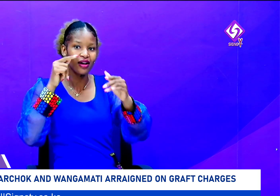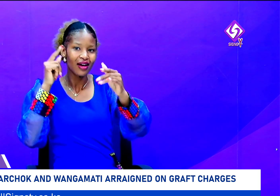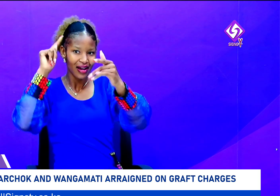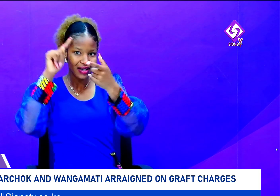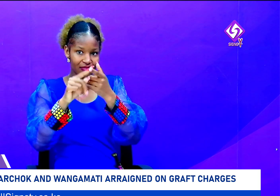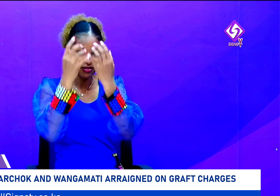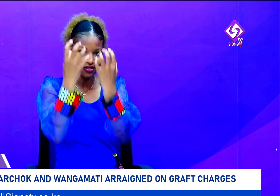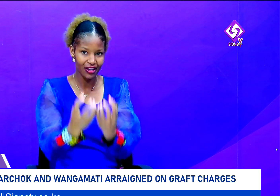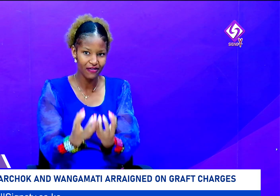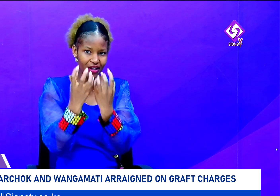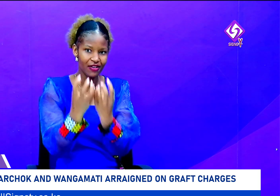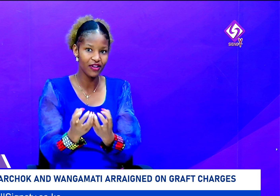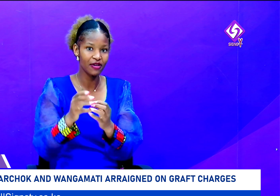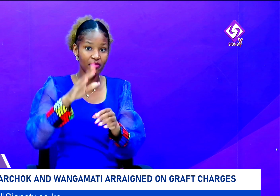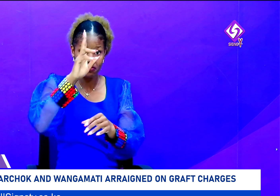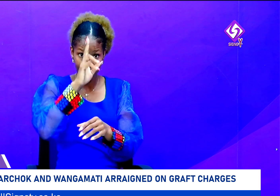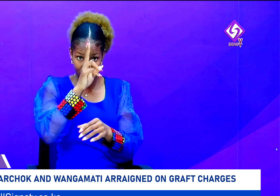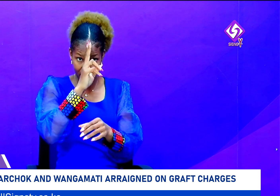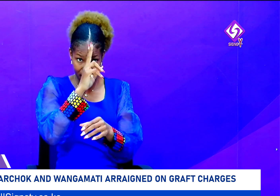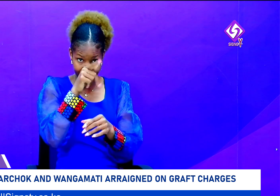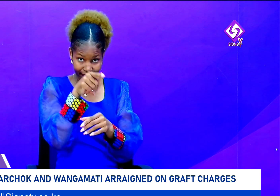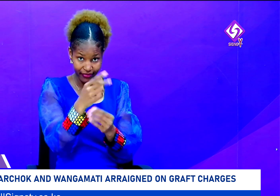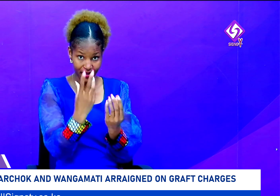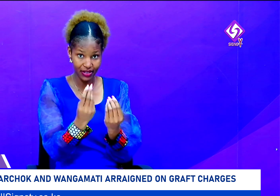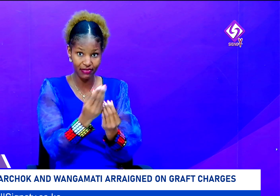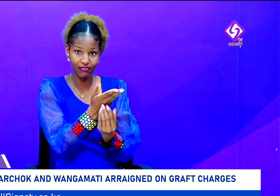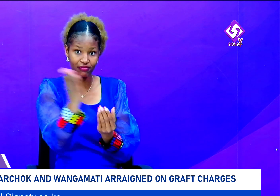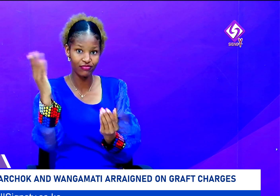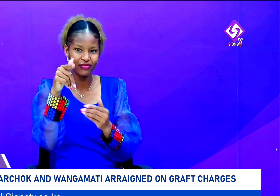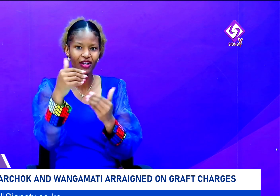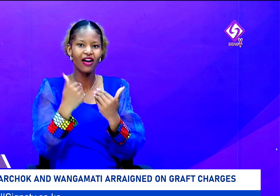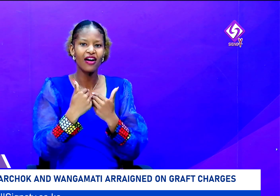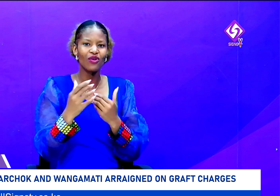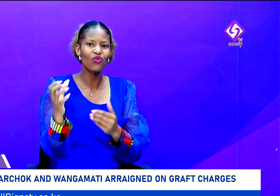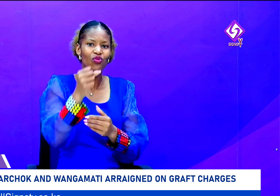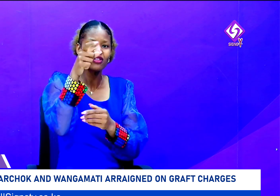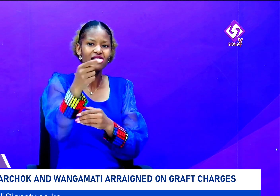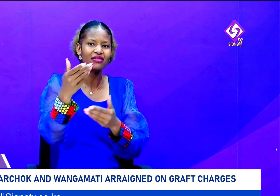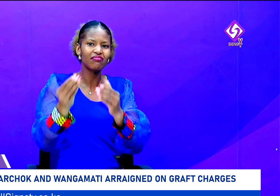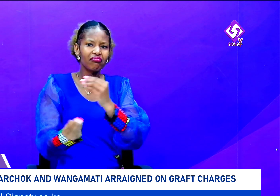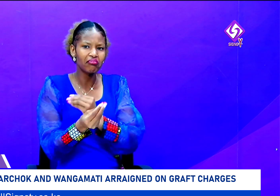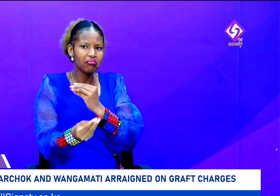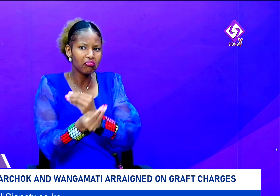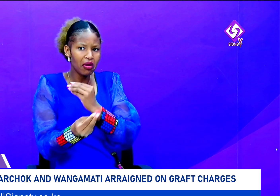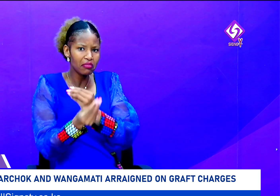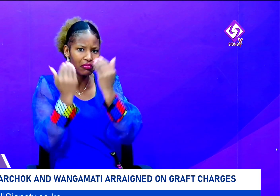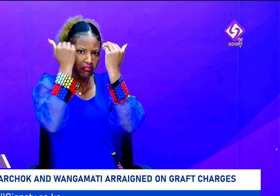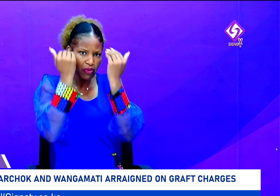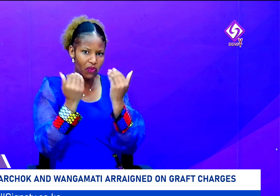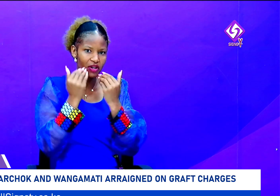The two leaders were brought to the court early in the morning under heavy police escort. They were held